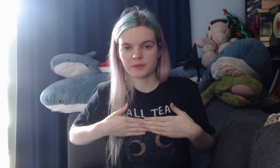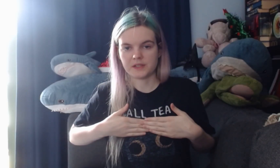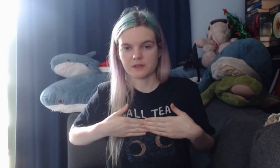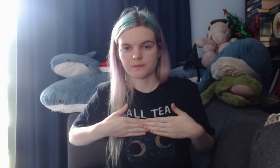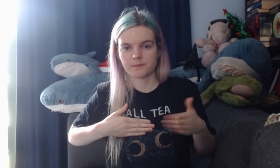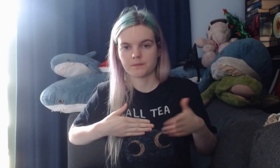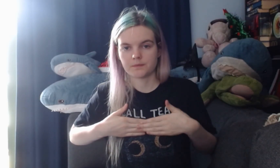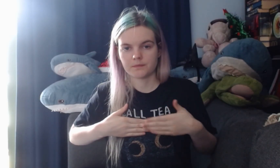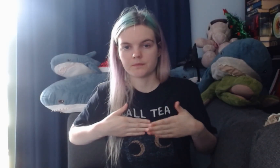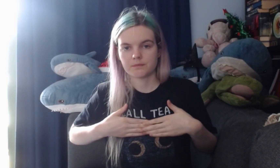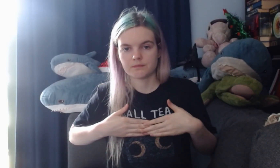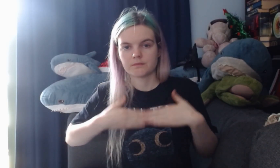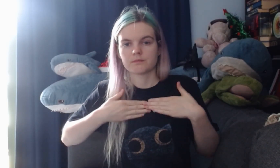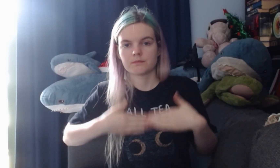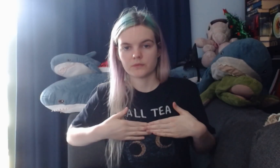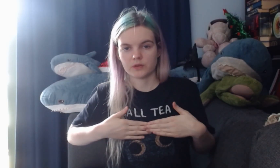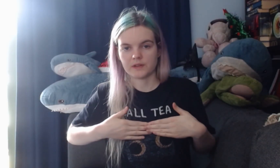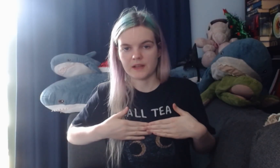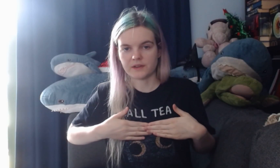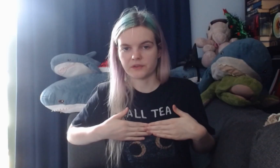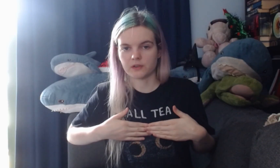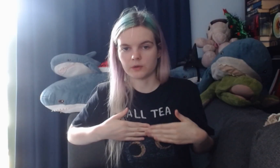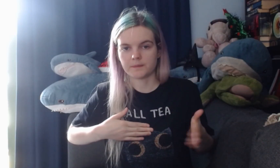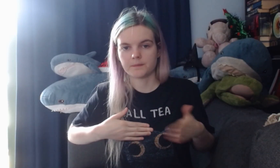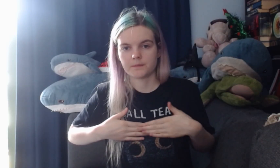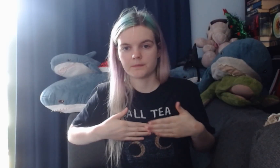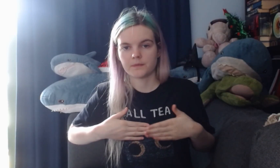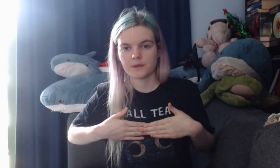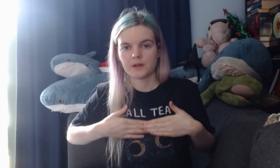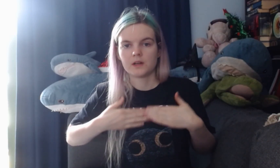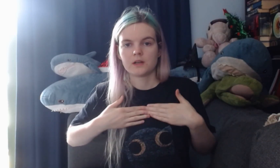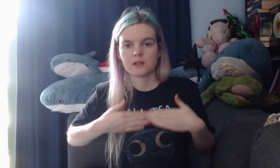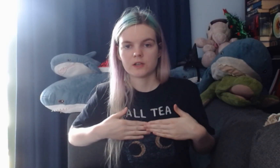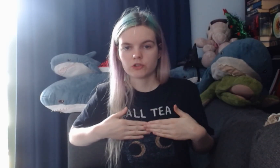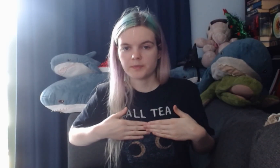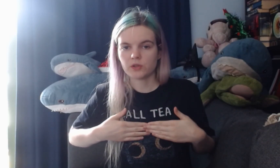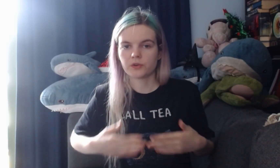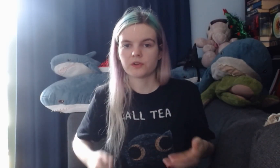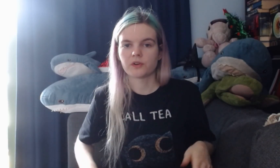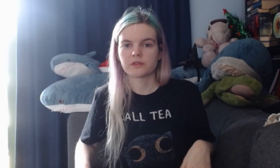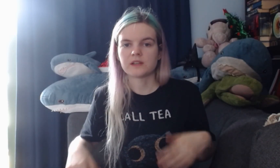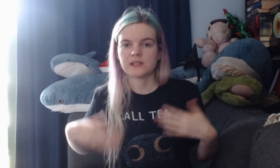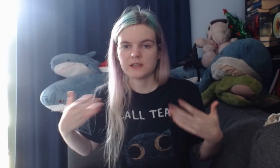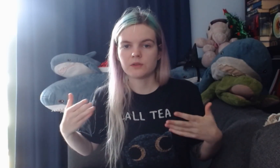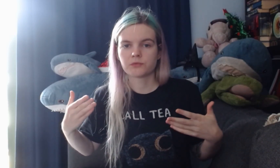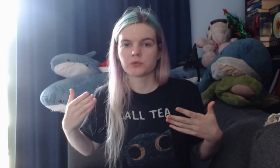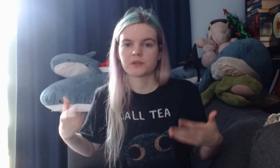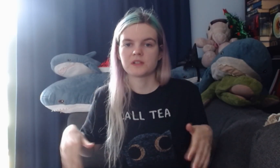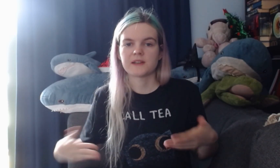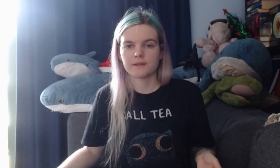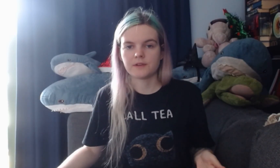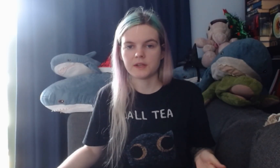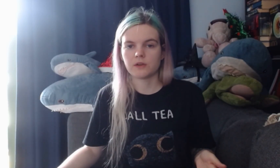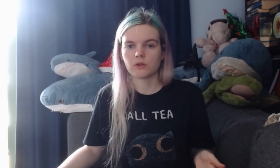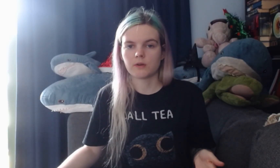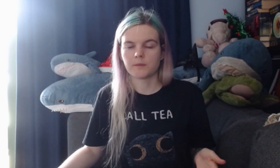here. And that is sorry. It should be noted also that he, throughout the entire video, of